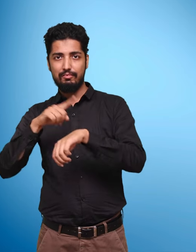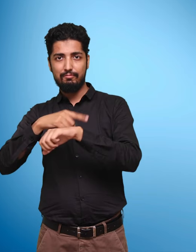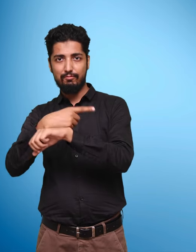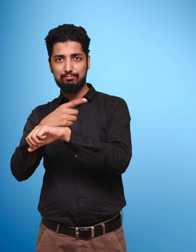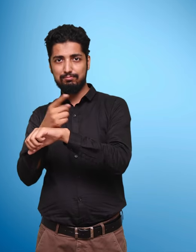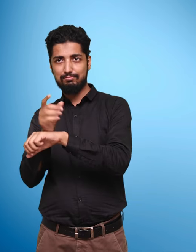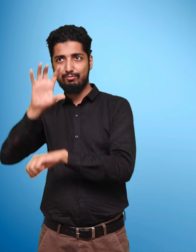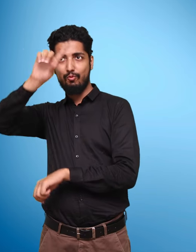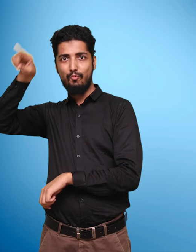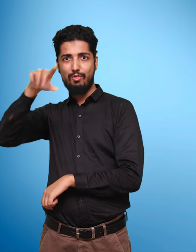Clock.